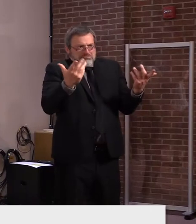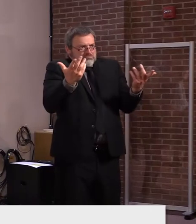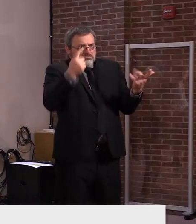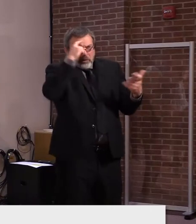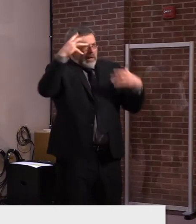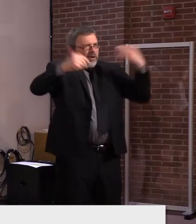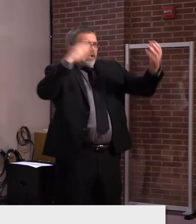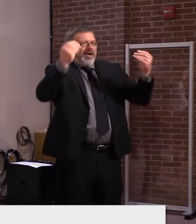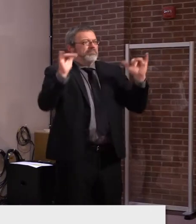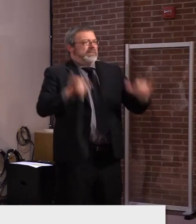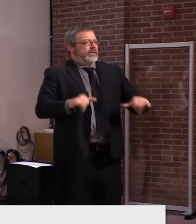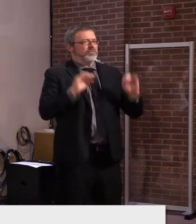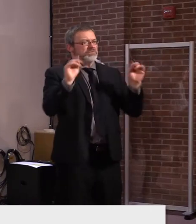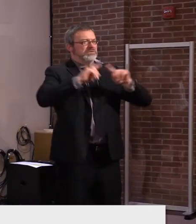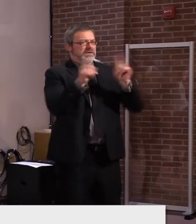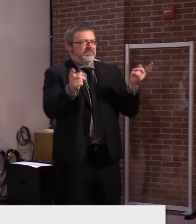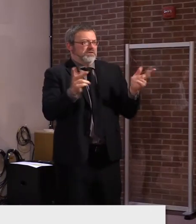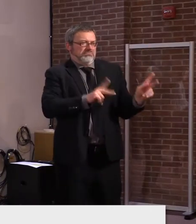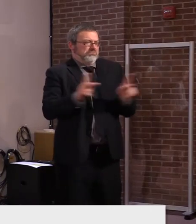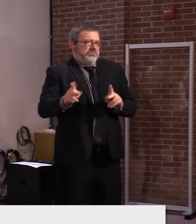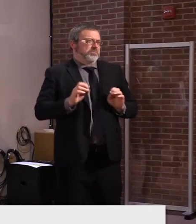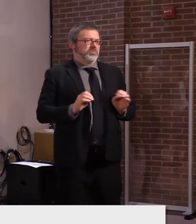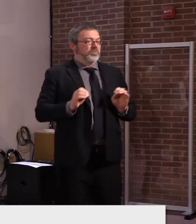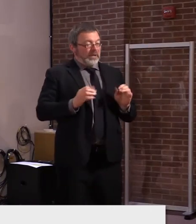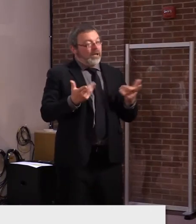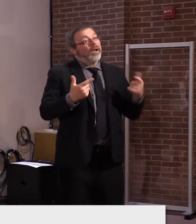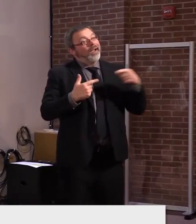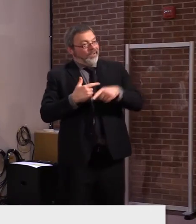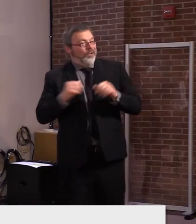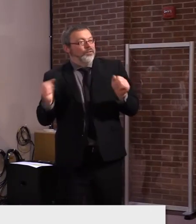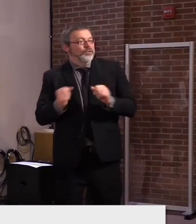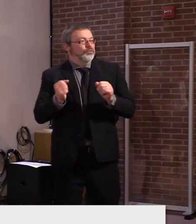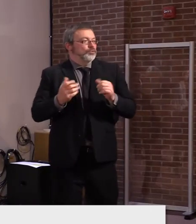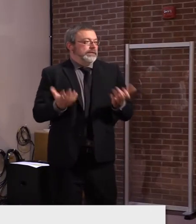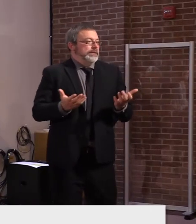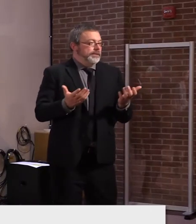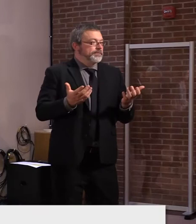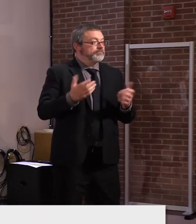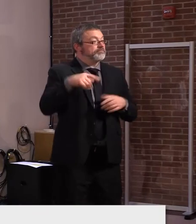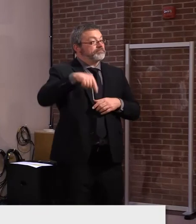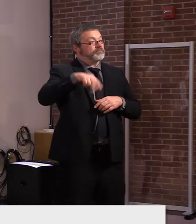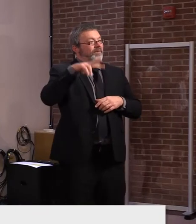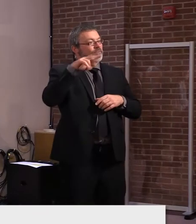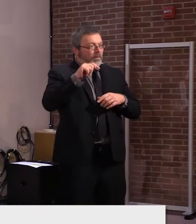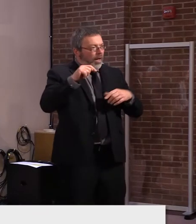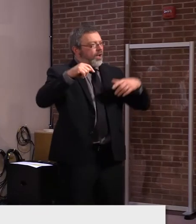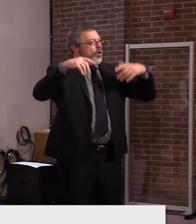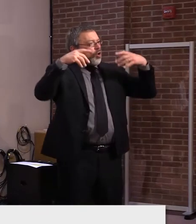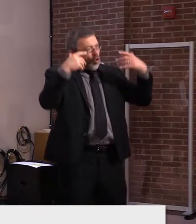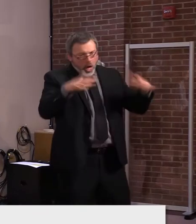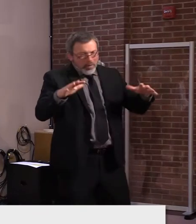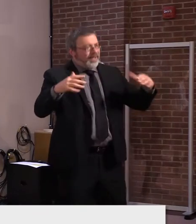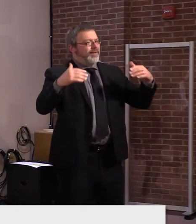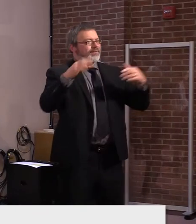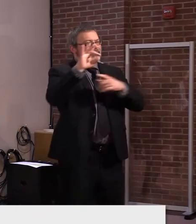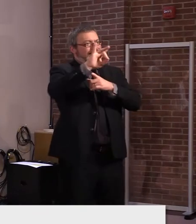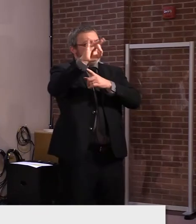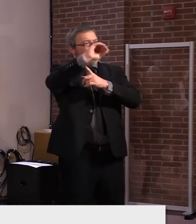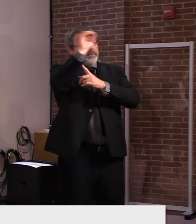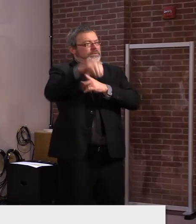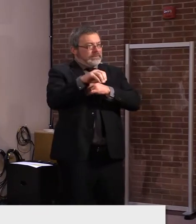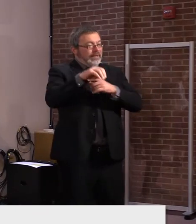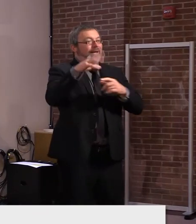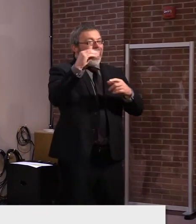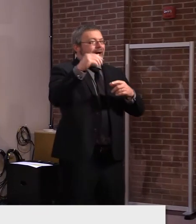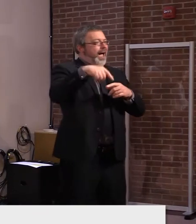reality is there are few mitigation measures in place in Vermont right now. And yet, because of our high vaccination rates,